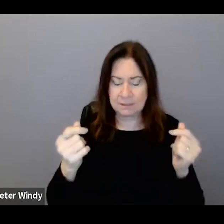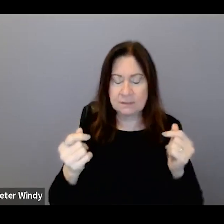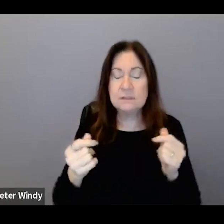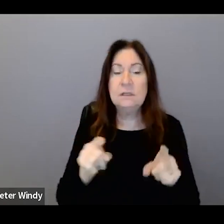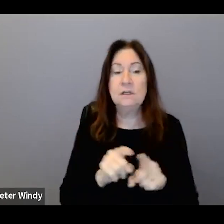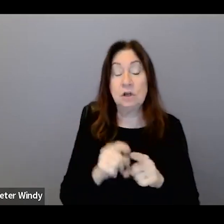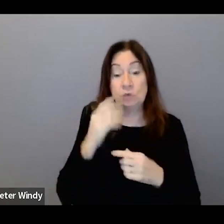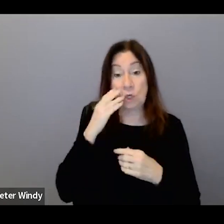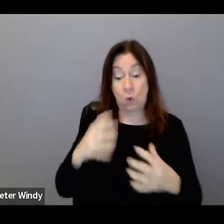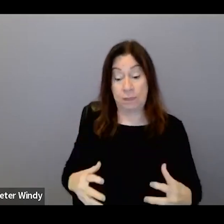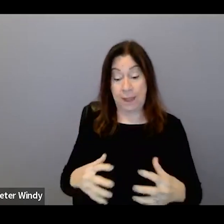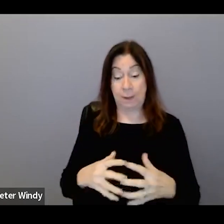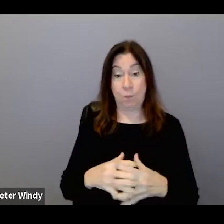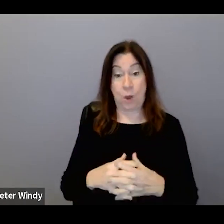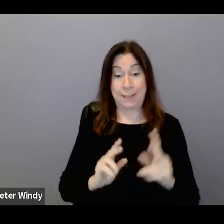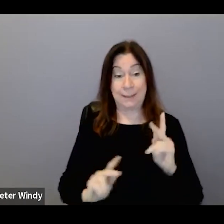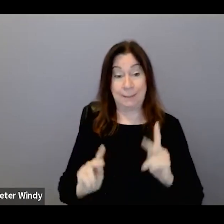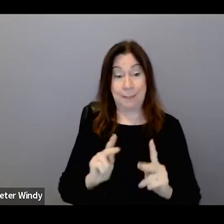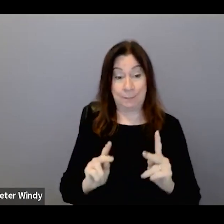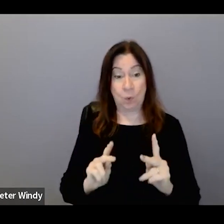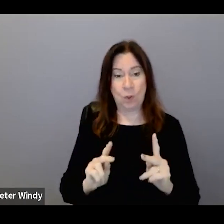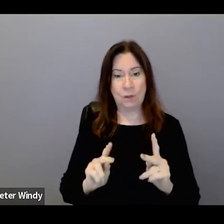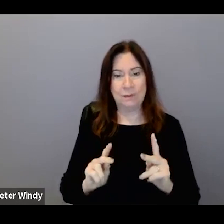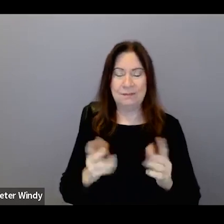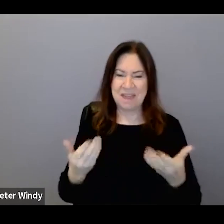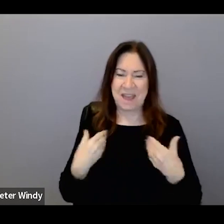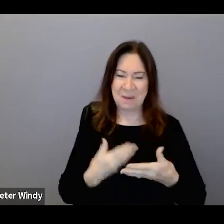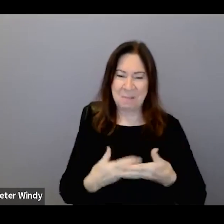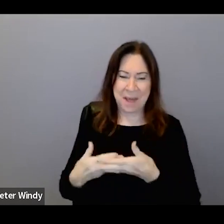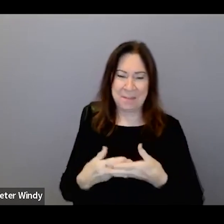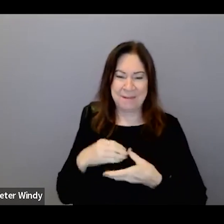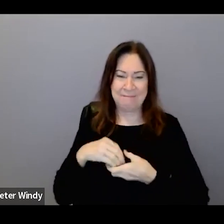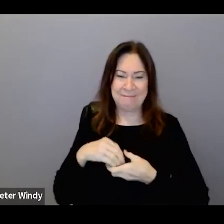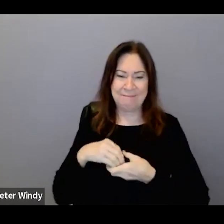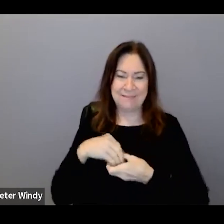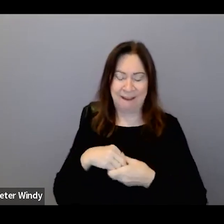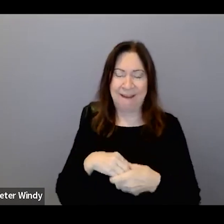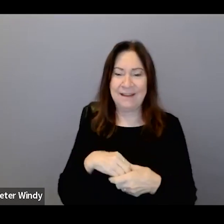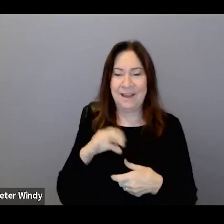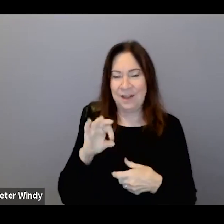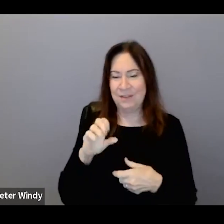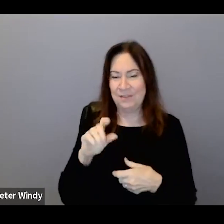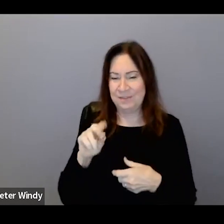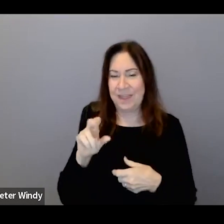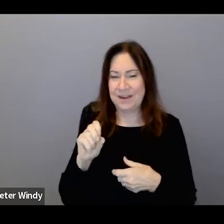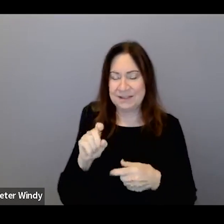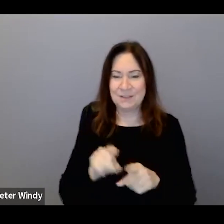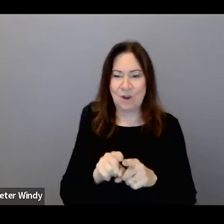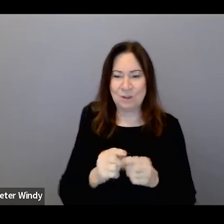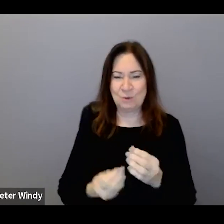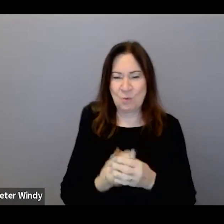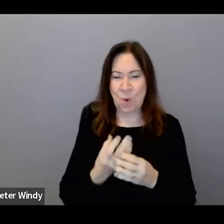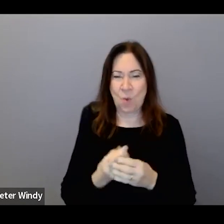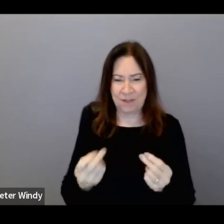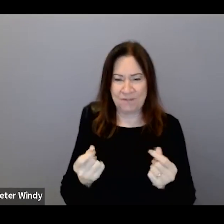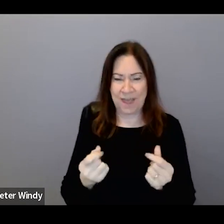that pregnant people are growing a fetus inside them, which is also growing rapidly. And